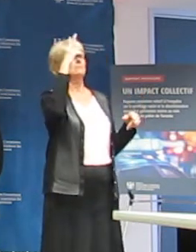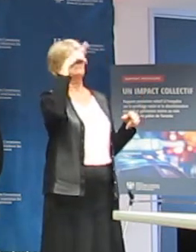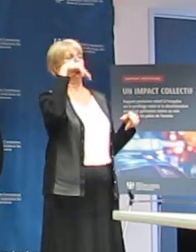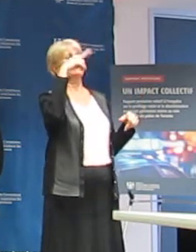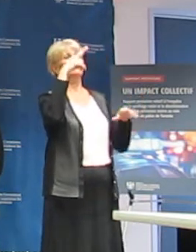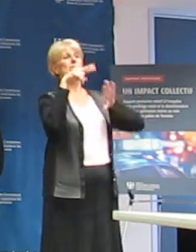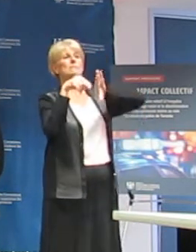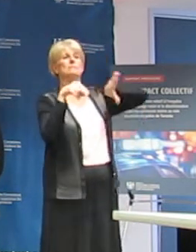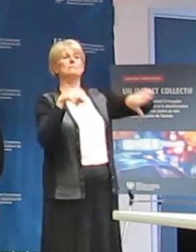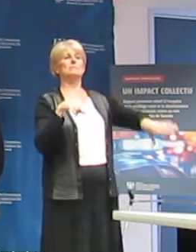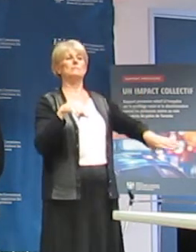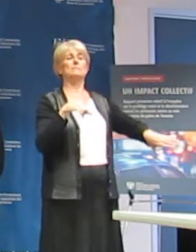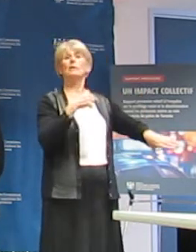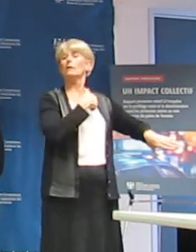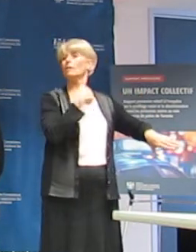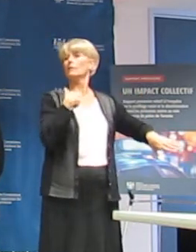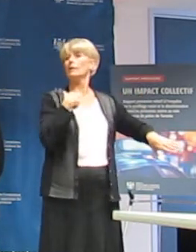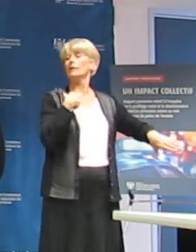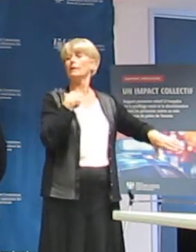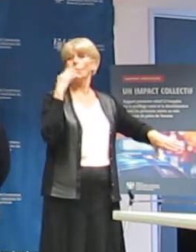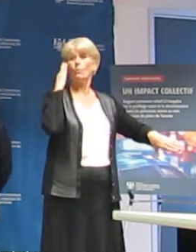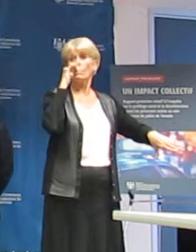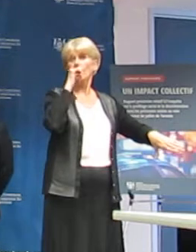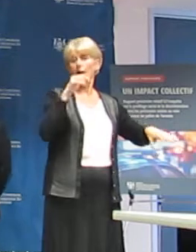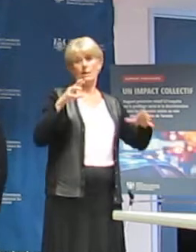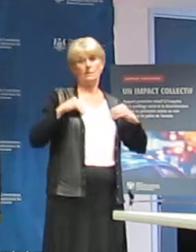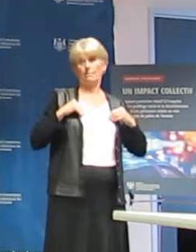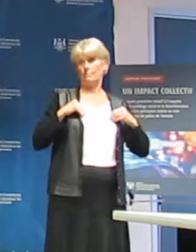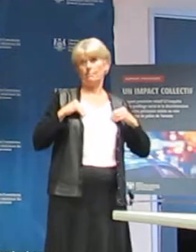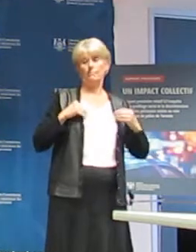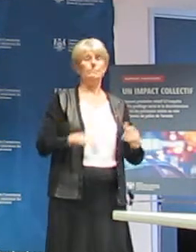us voiceless, but we will never be voiceless.